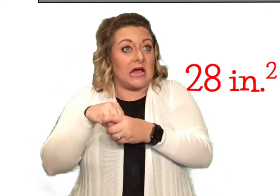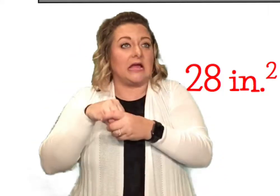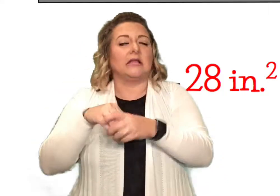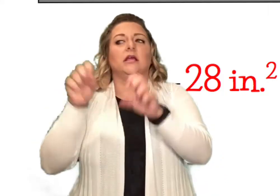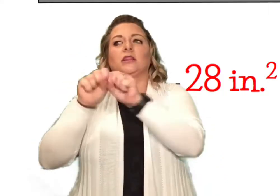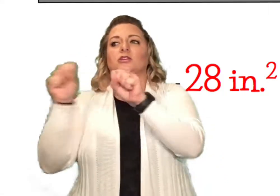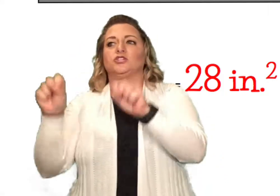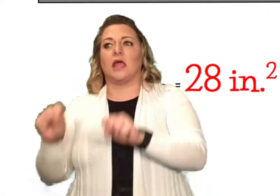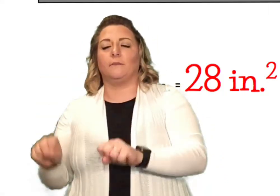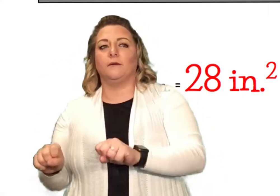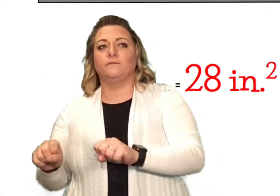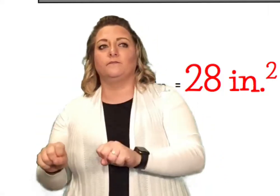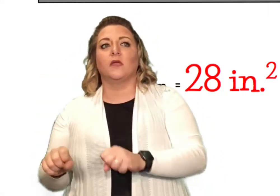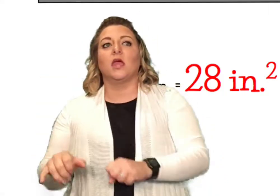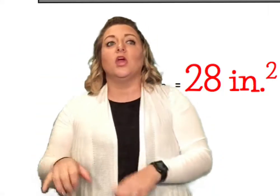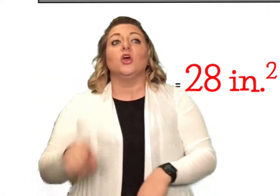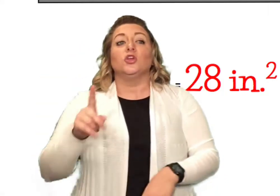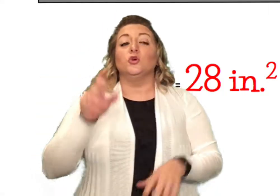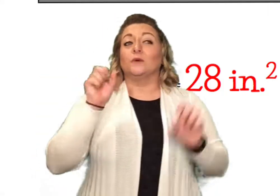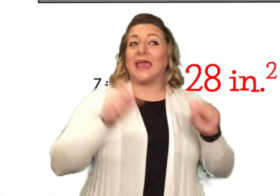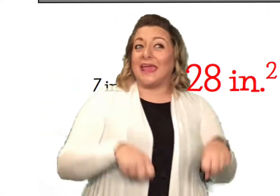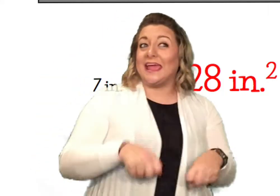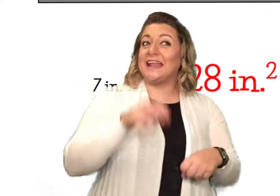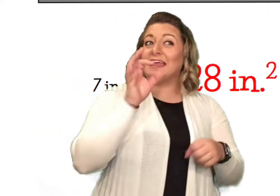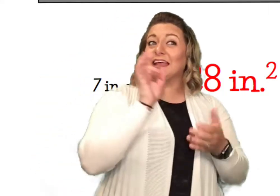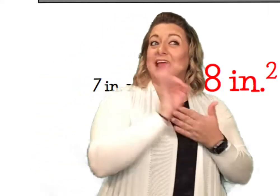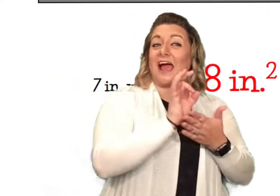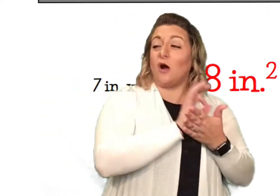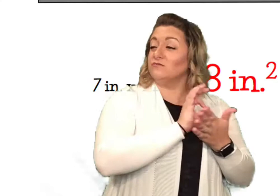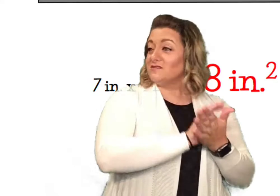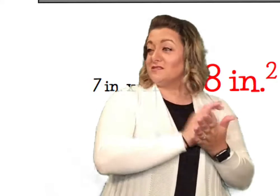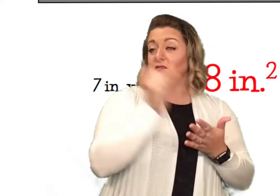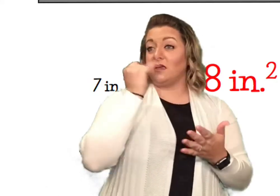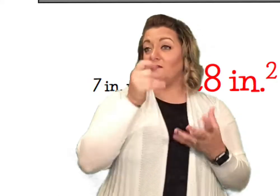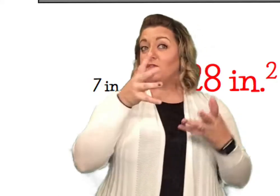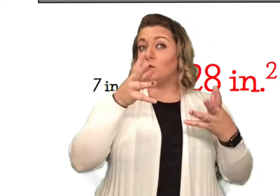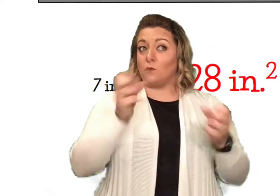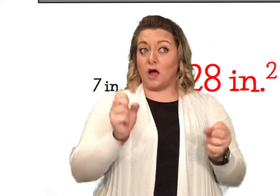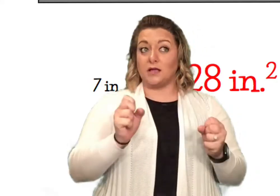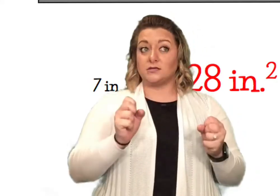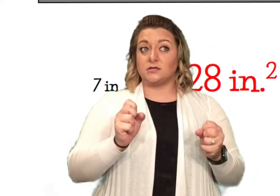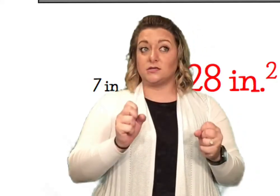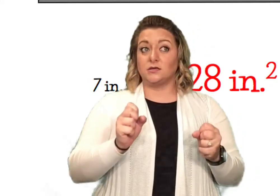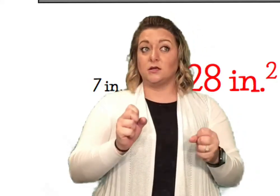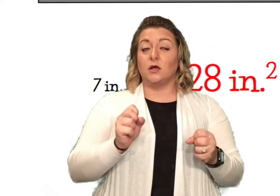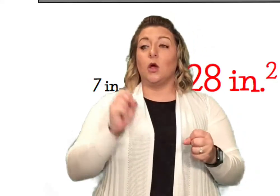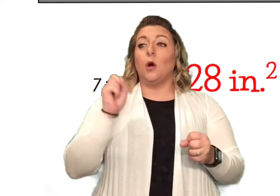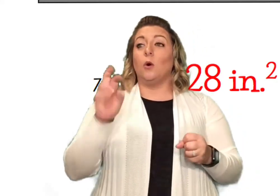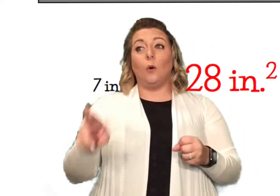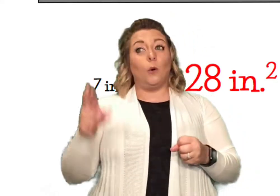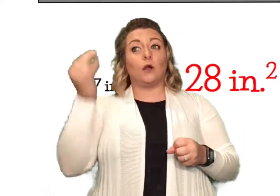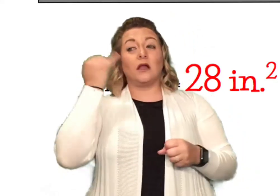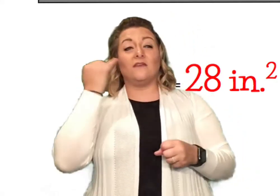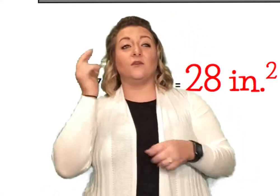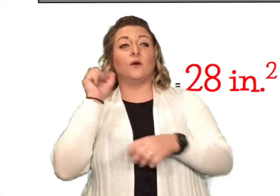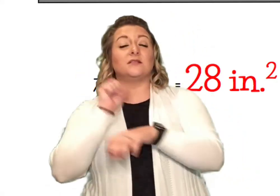inside the shape. You can count if you want, or if you want